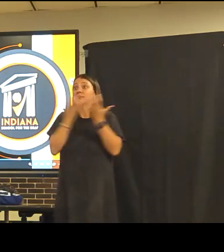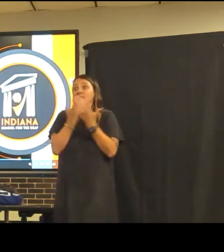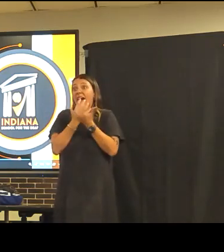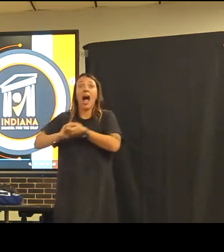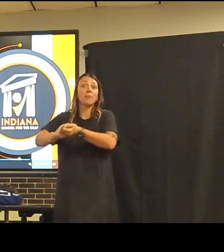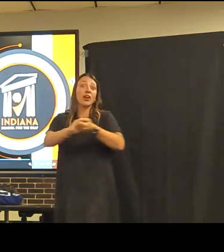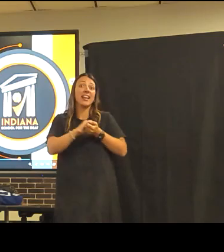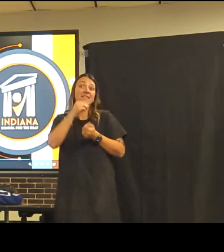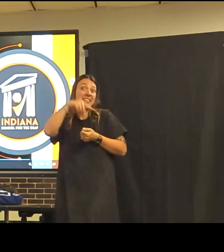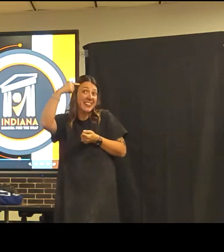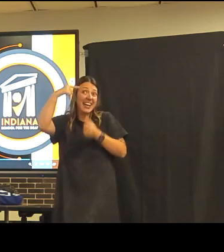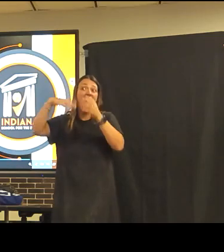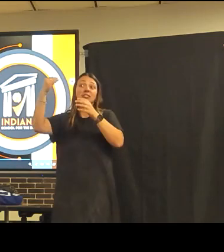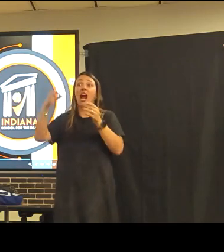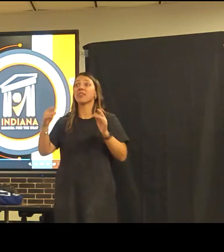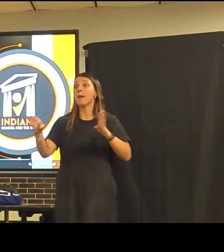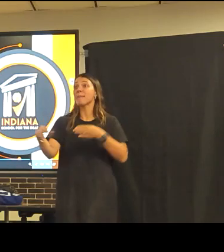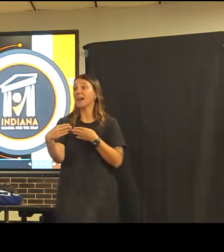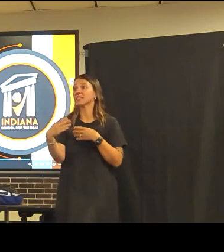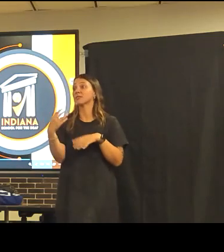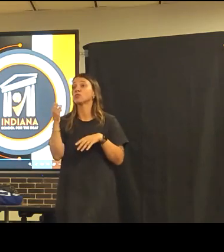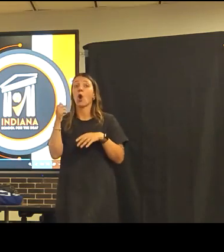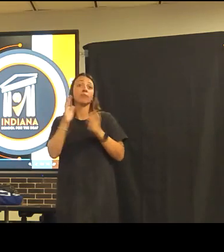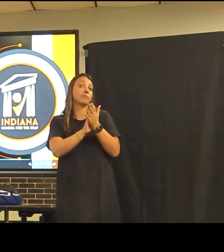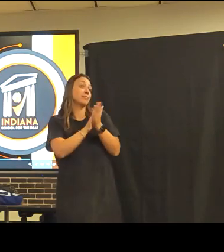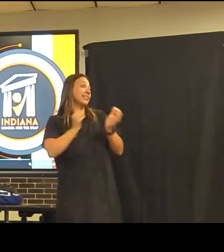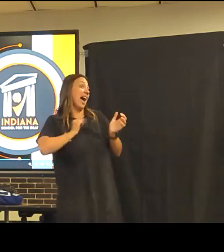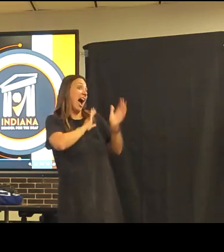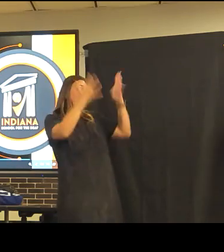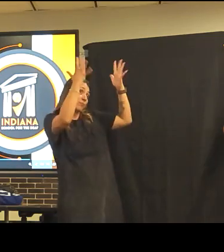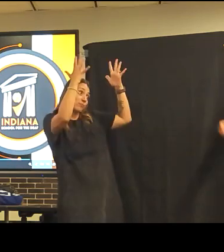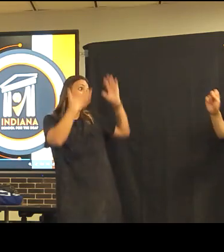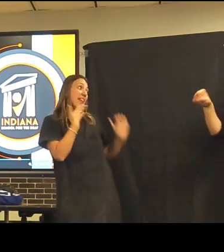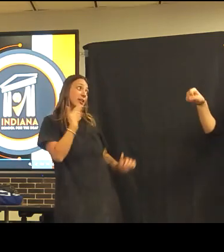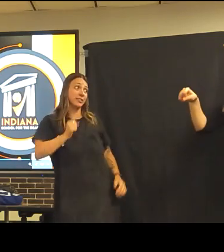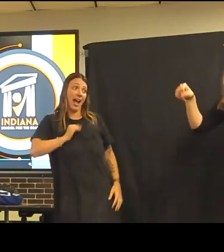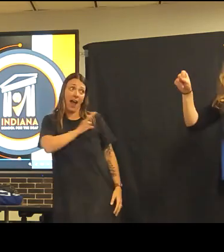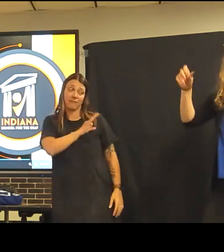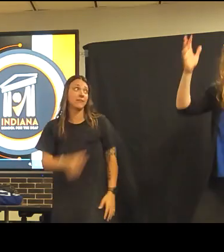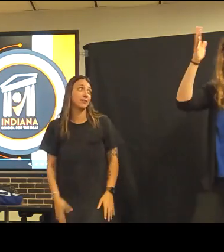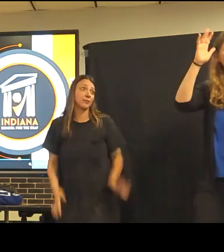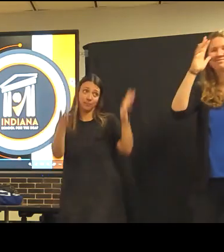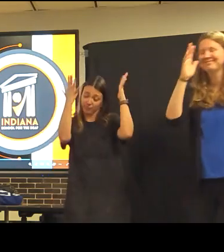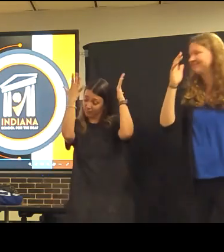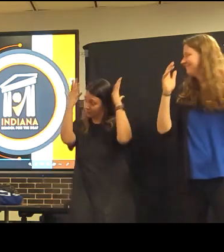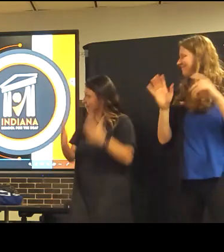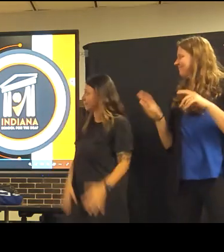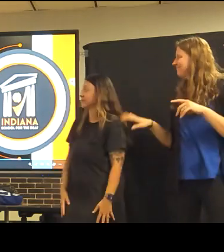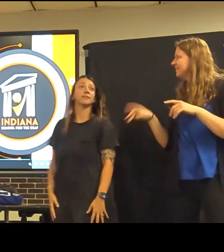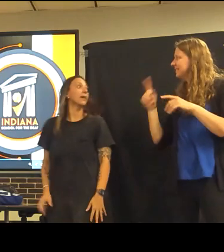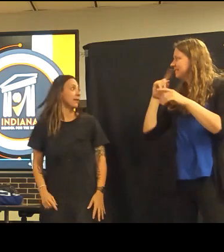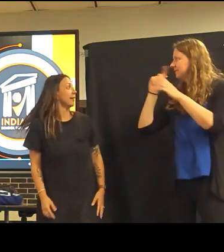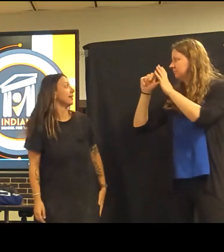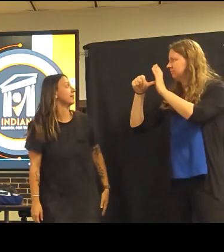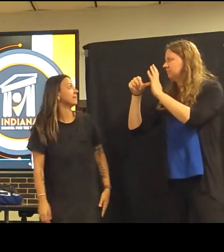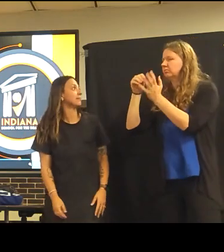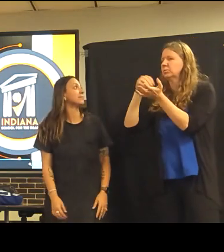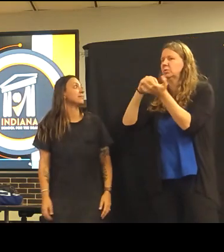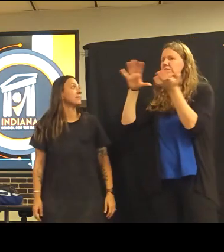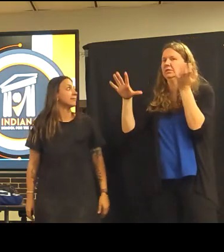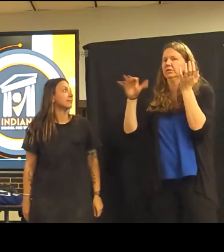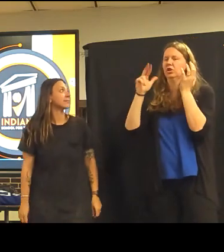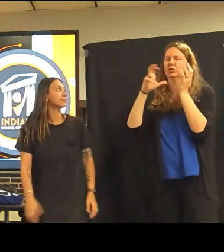people. And we've been collaborative. And it's been amazing. So I want to really tip our hats off to